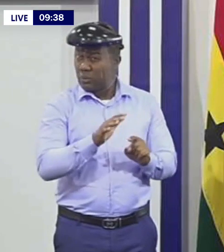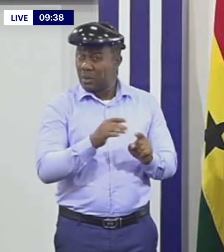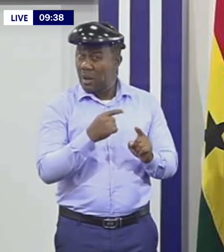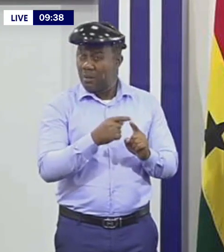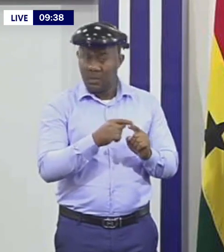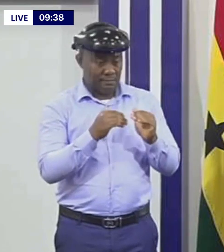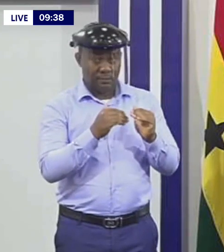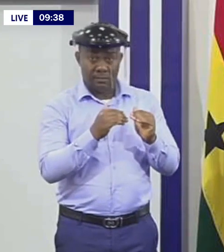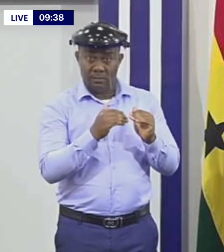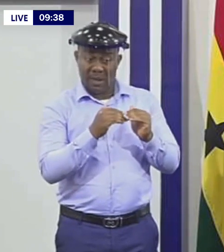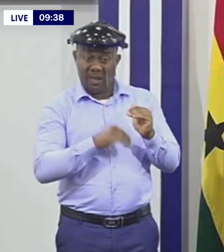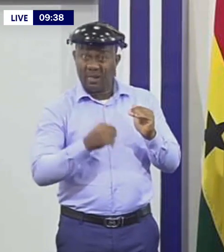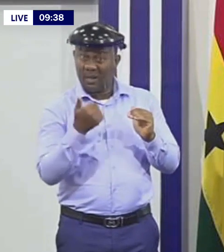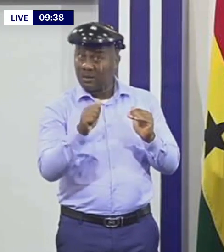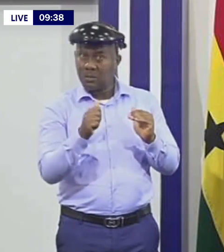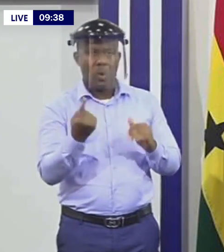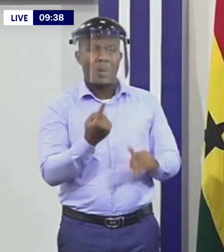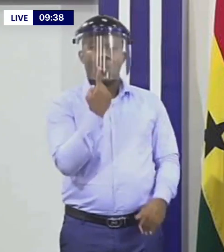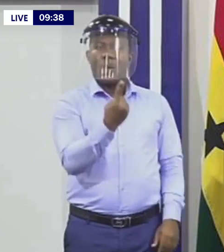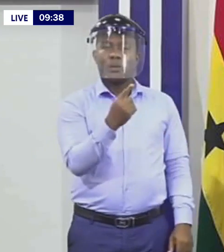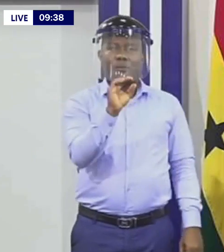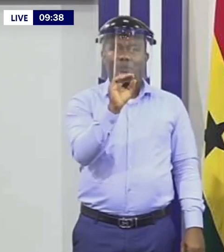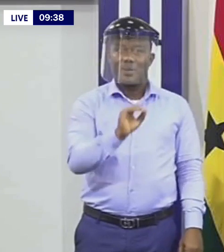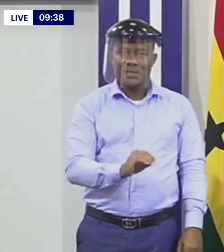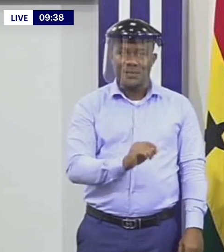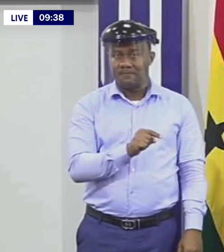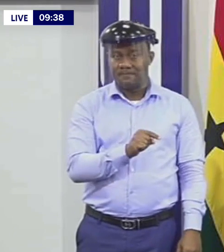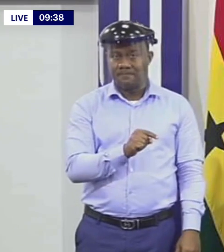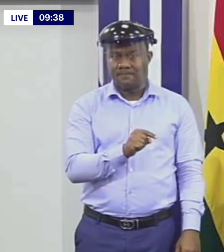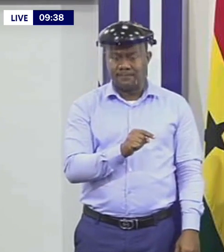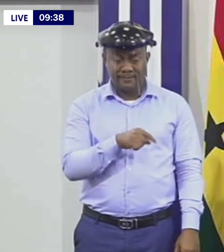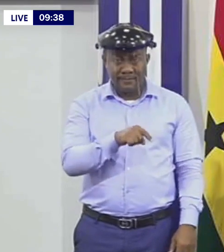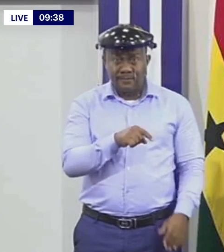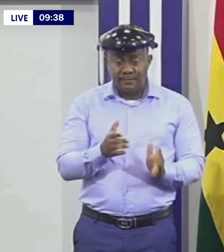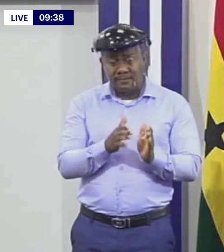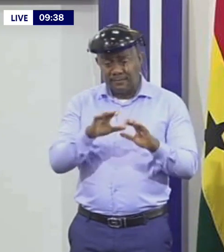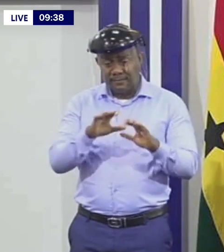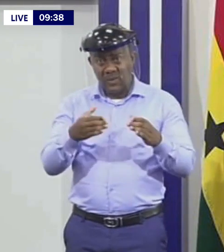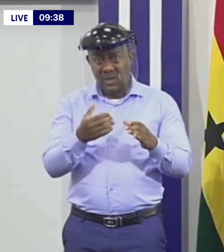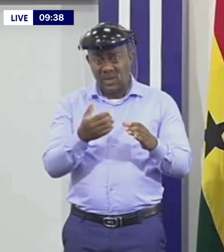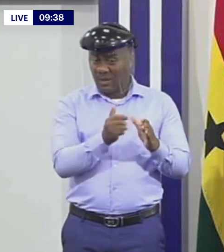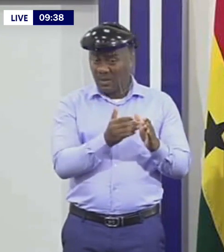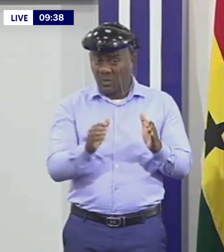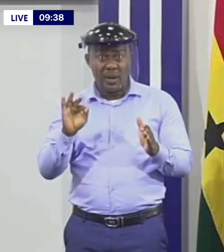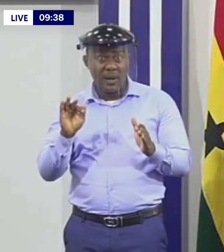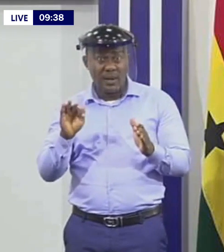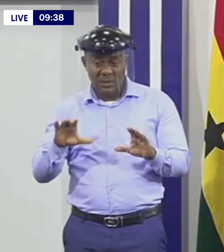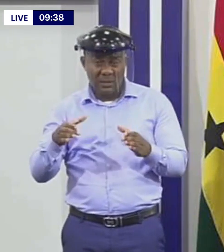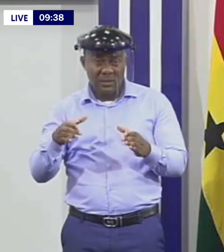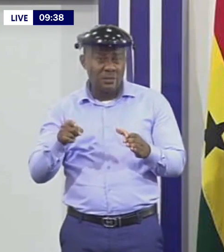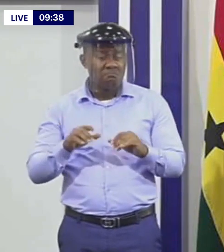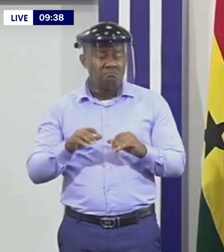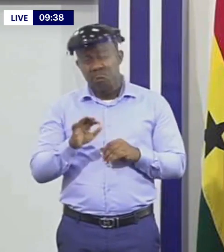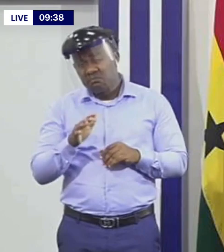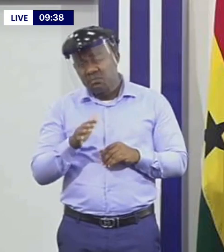under 10 are about 1%. Those 10 to 19 years of age form